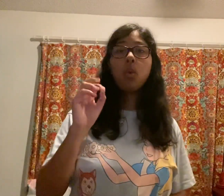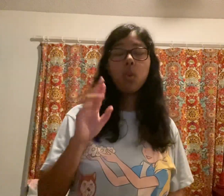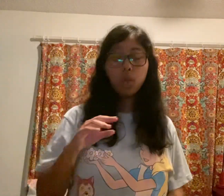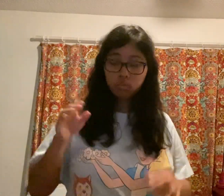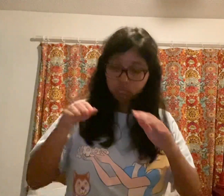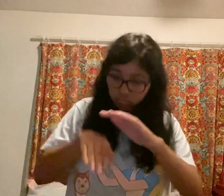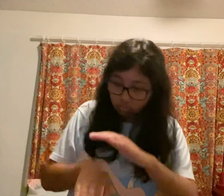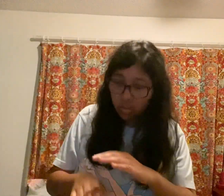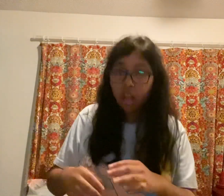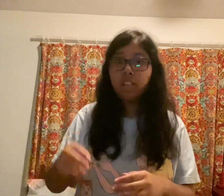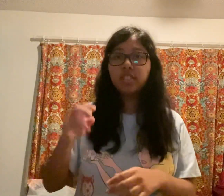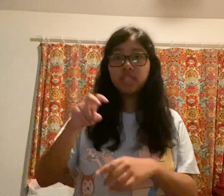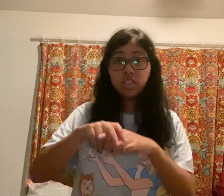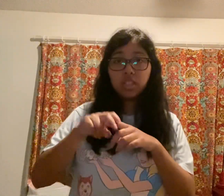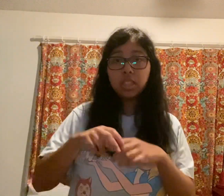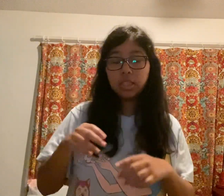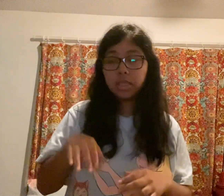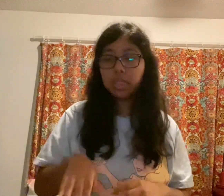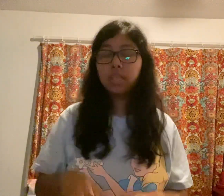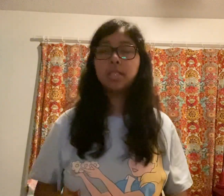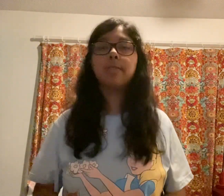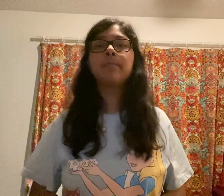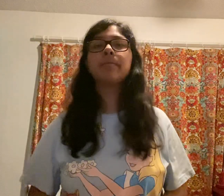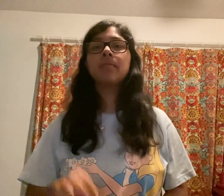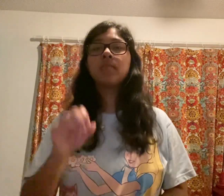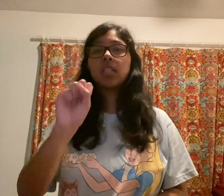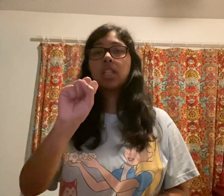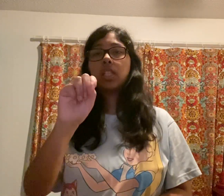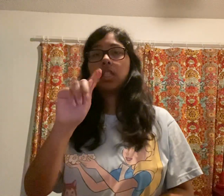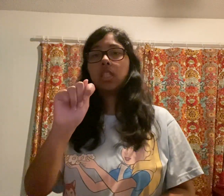no suitcases will fall on the passengers when the plane both takes off and lands.